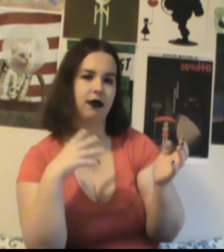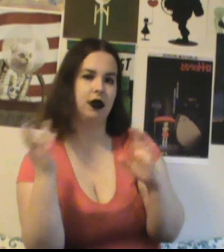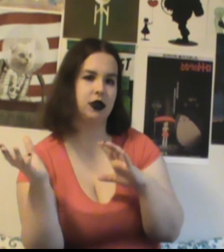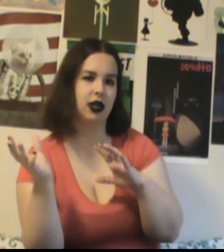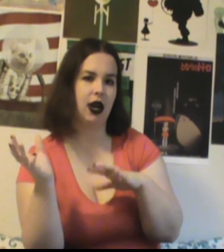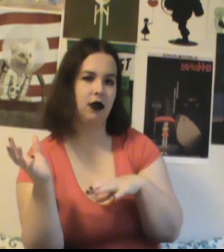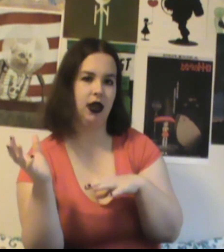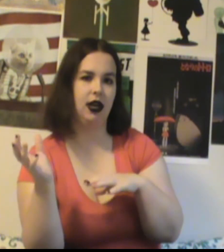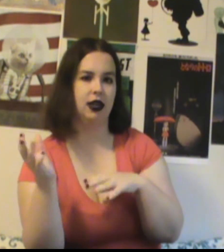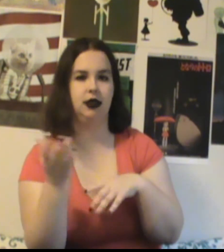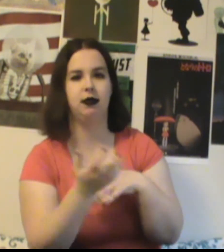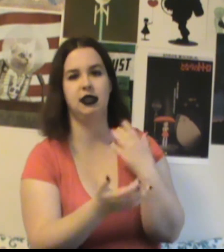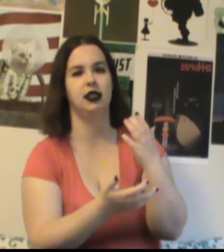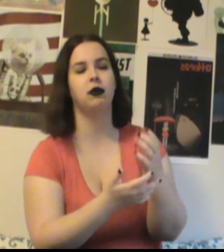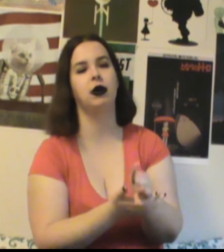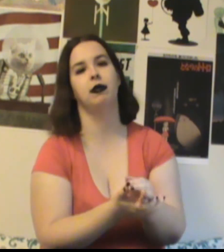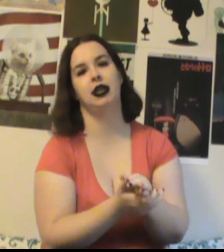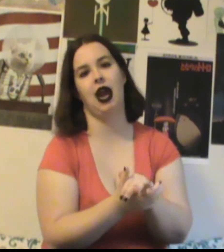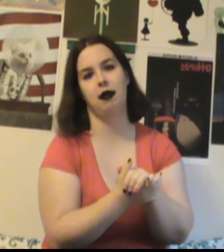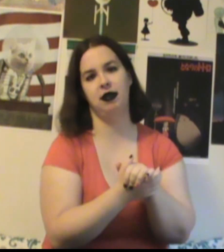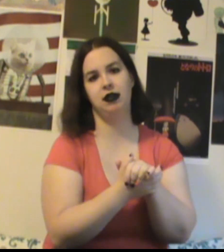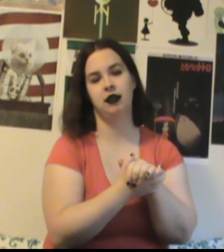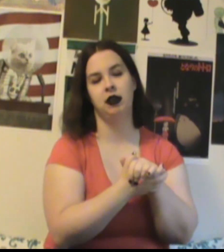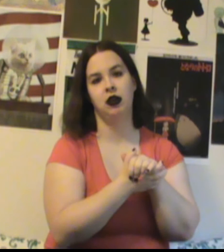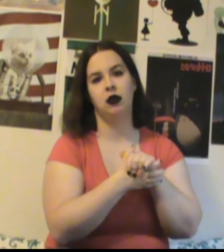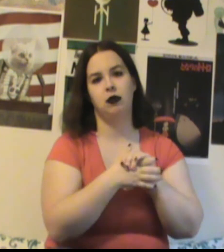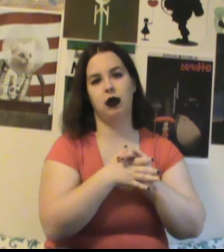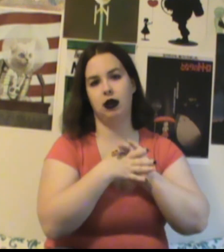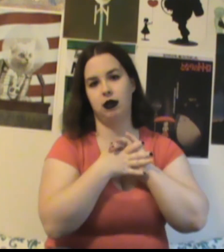future and how that actually plays into what really happened, where